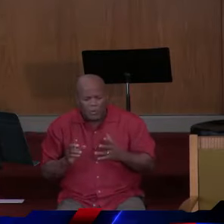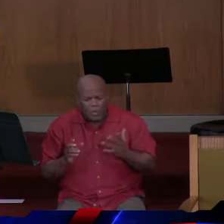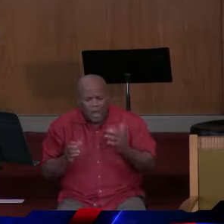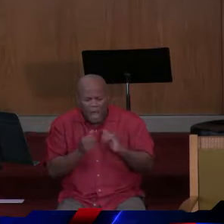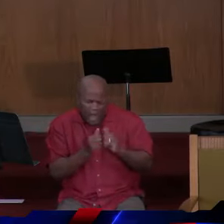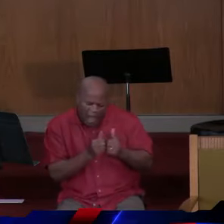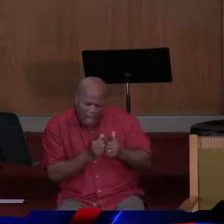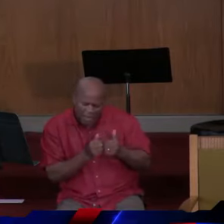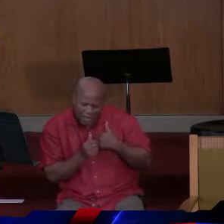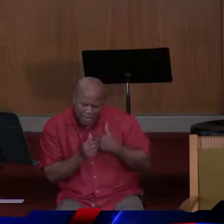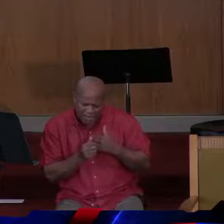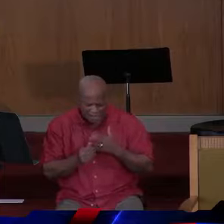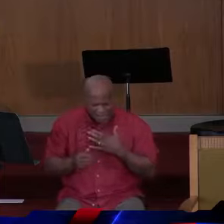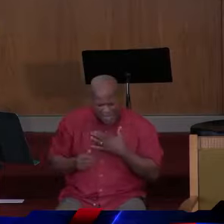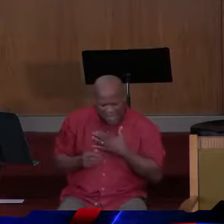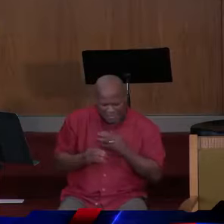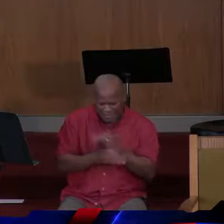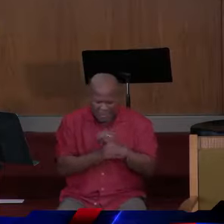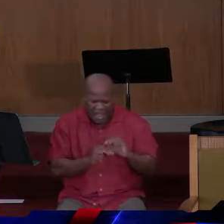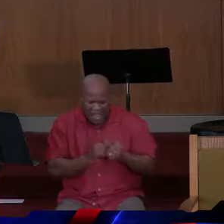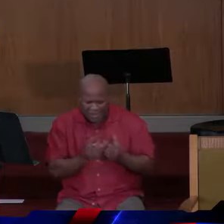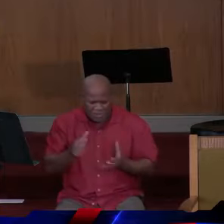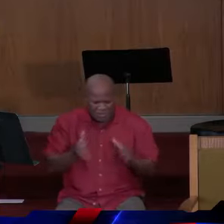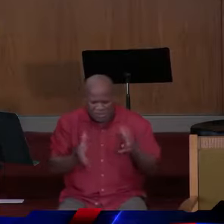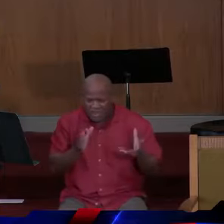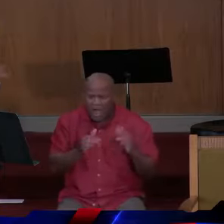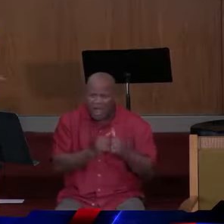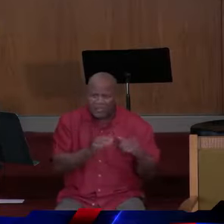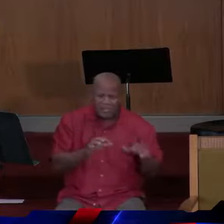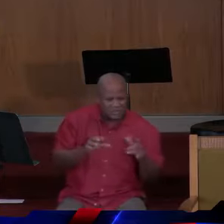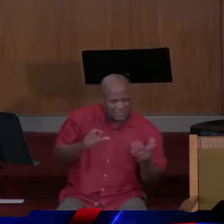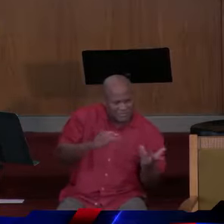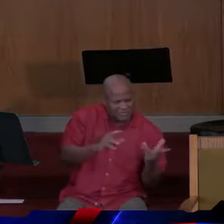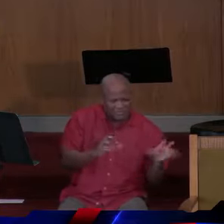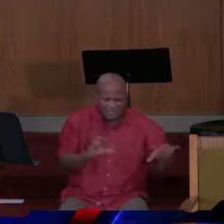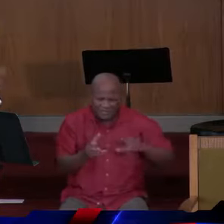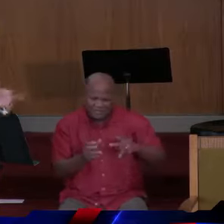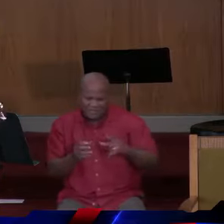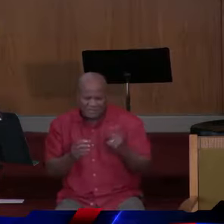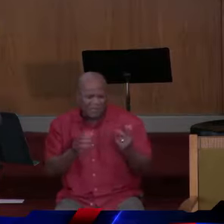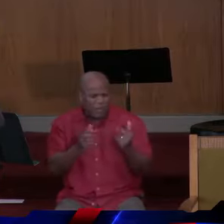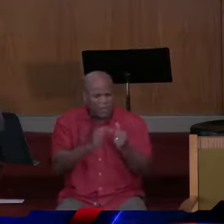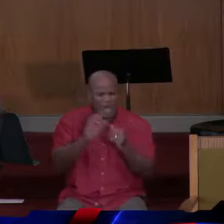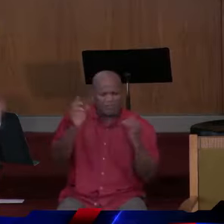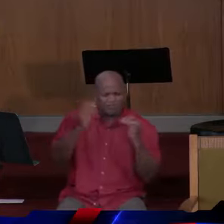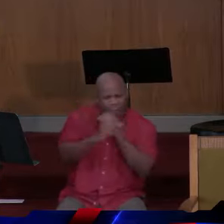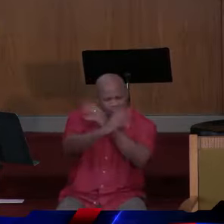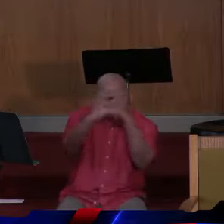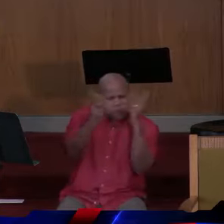how do I shape my ministry? How do I do this? Get like this? Get here?" They got visions of where they want to be.